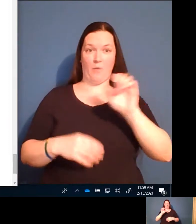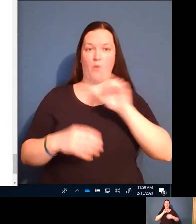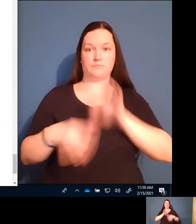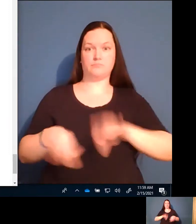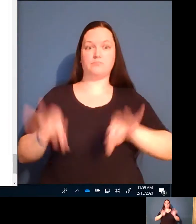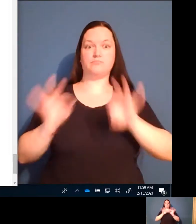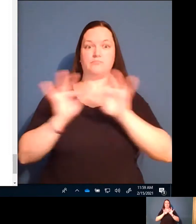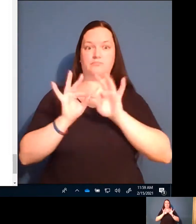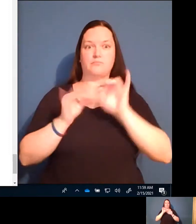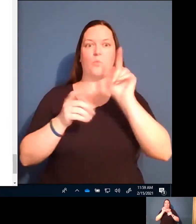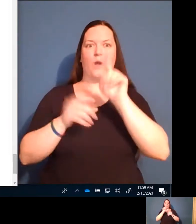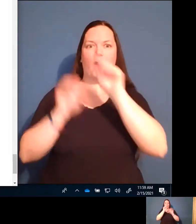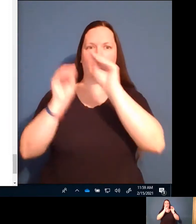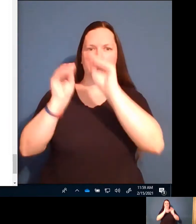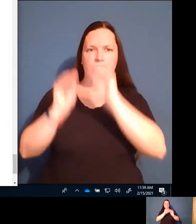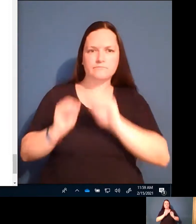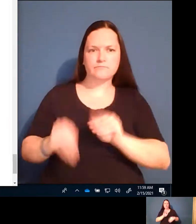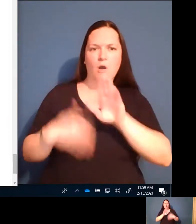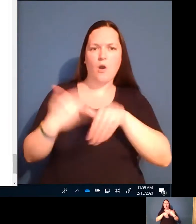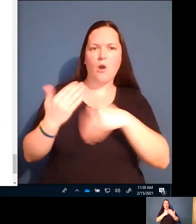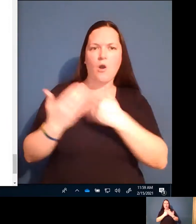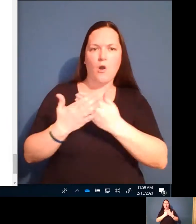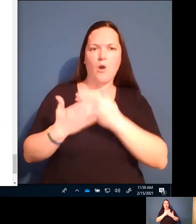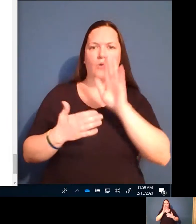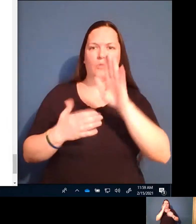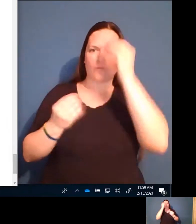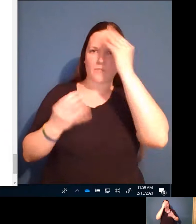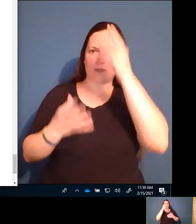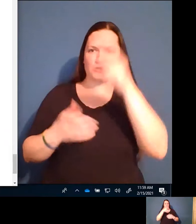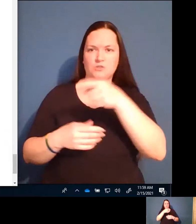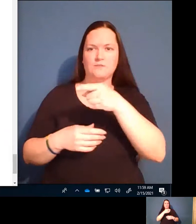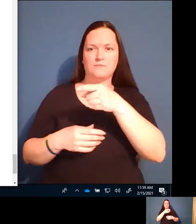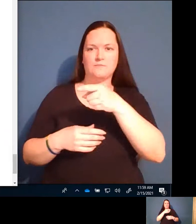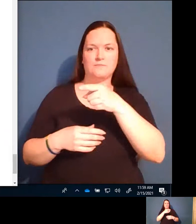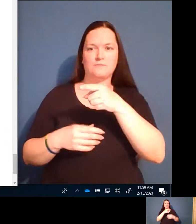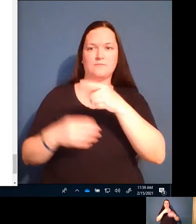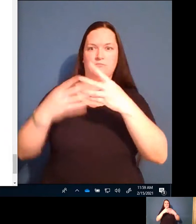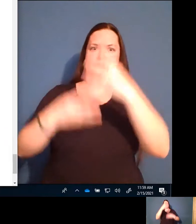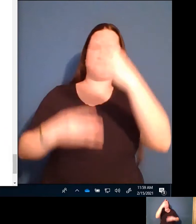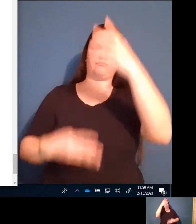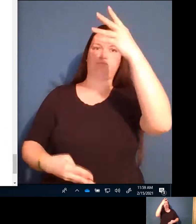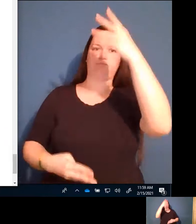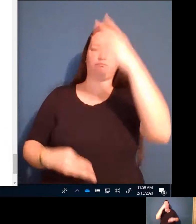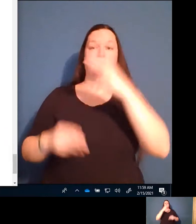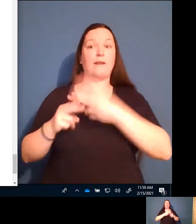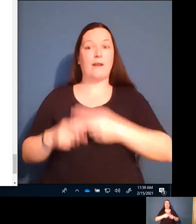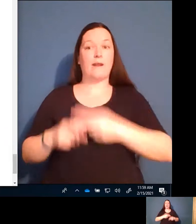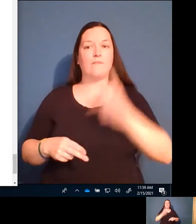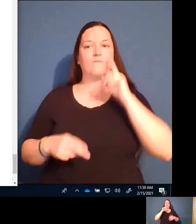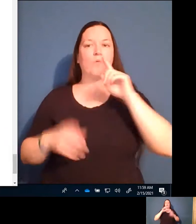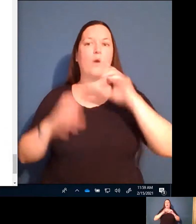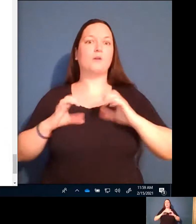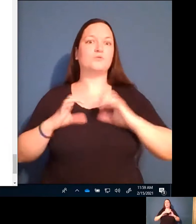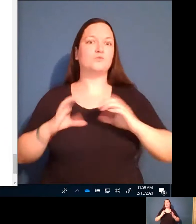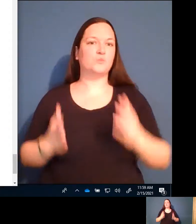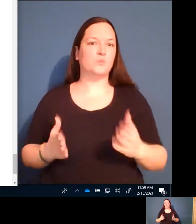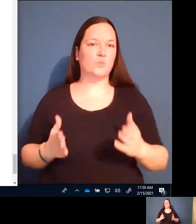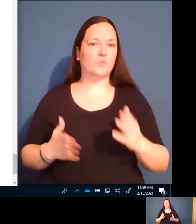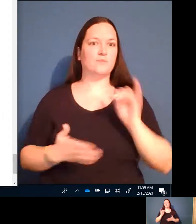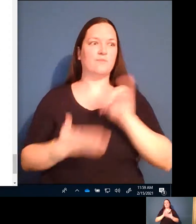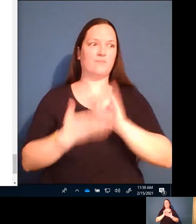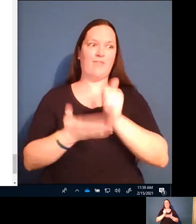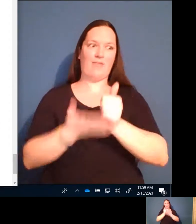is stored. This table is from an actual Access database, mine. It's a list of customers, one of the many things I keep on file to